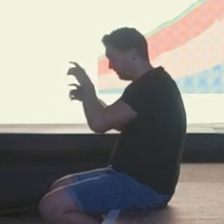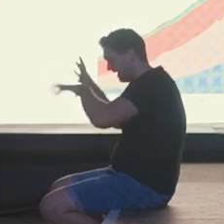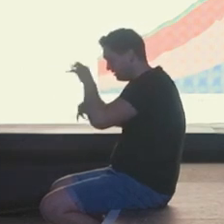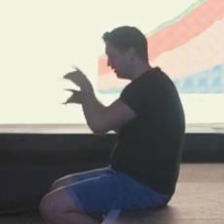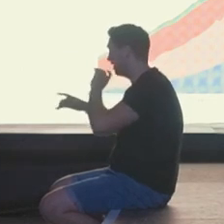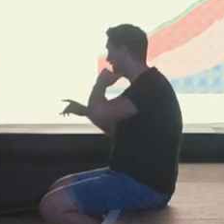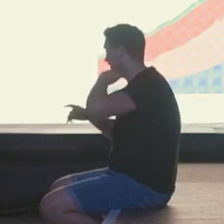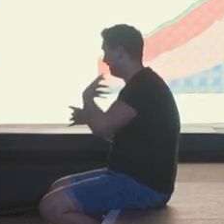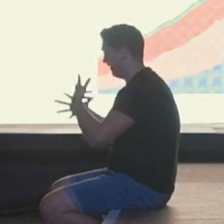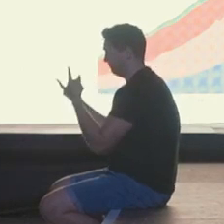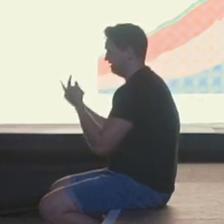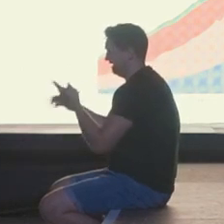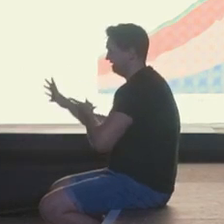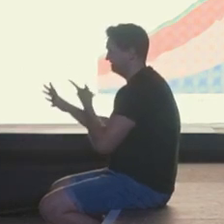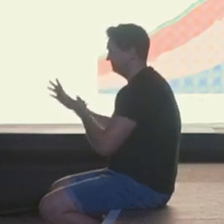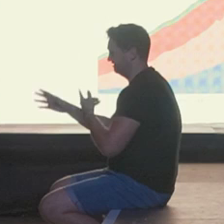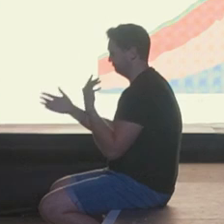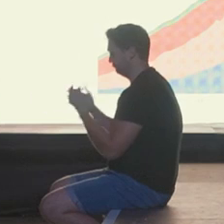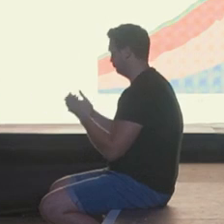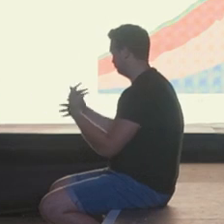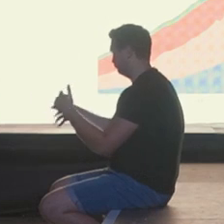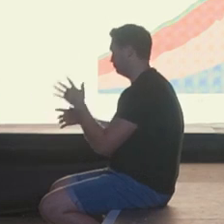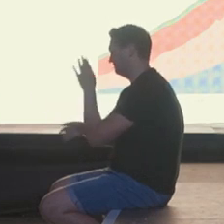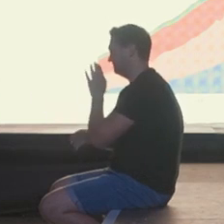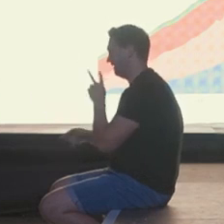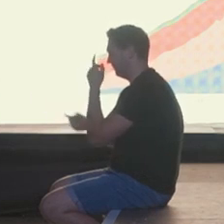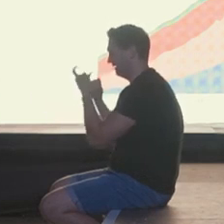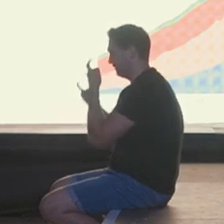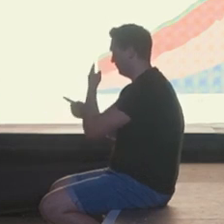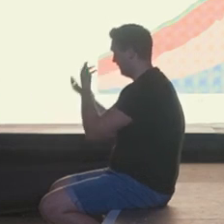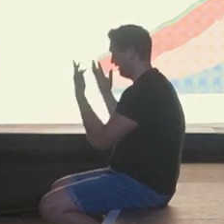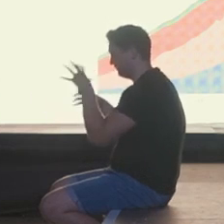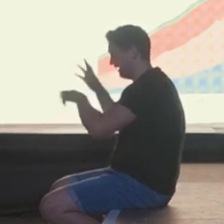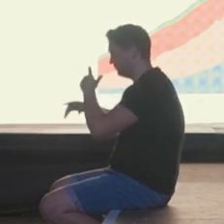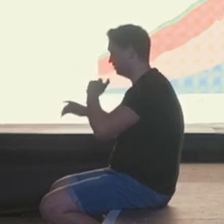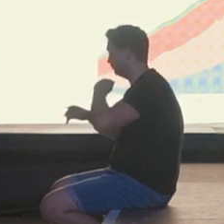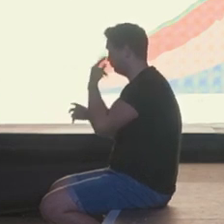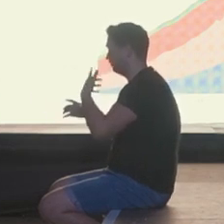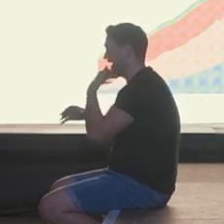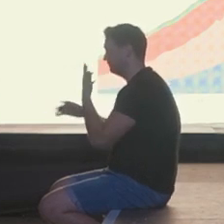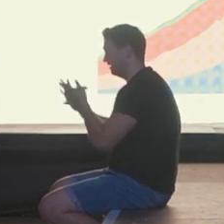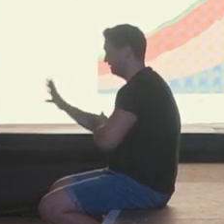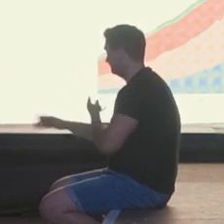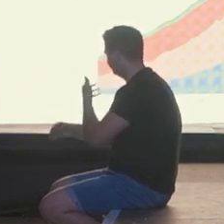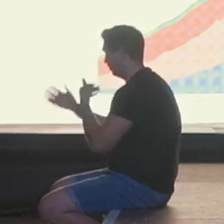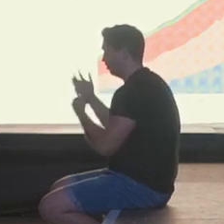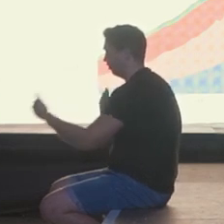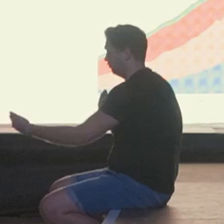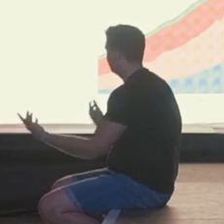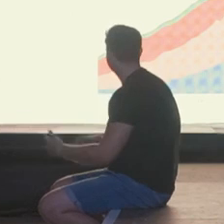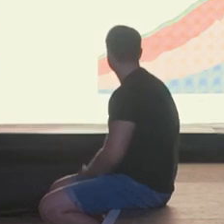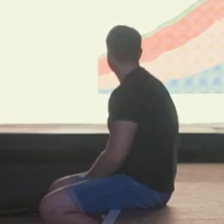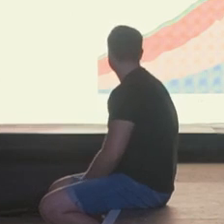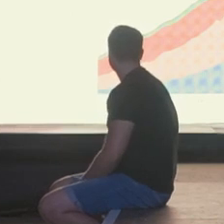year, which is a pretty sad but dark reality in that we think things are going well, but in reality, things are just carry on getting worse.